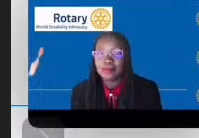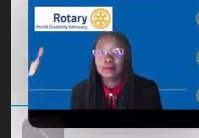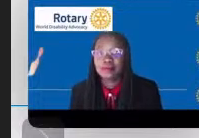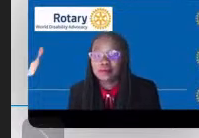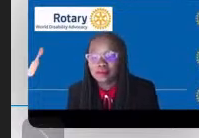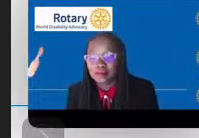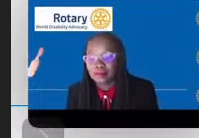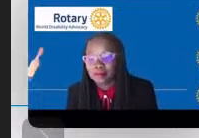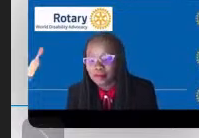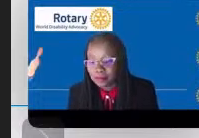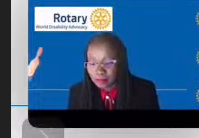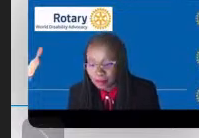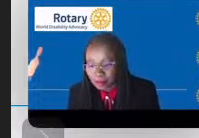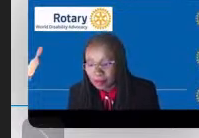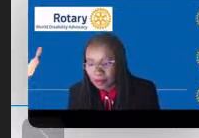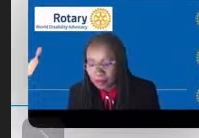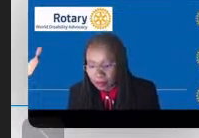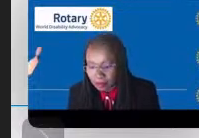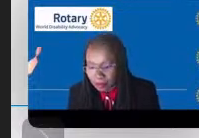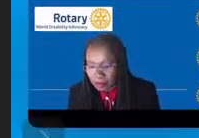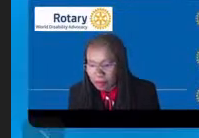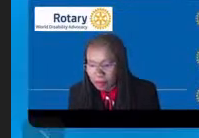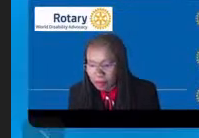that. So I just want to honor that